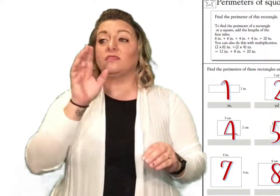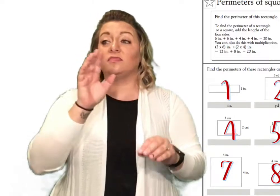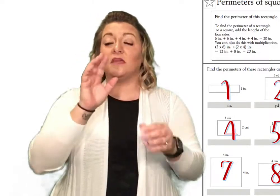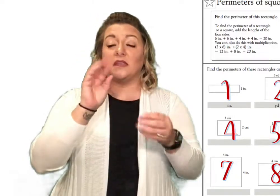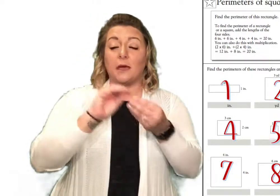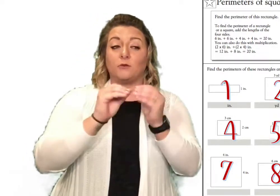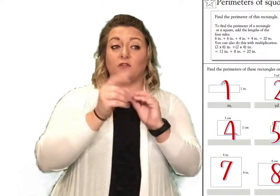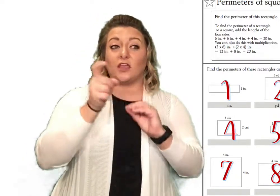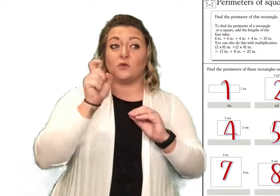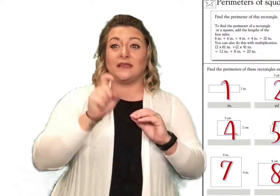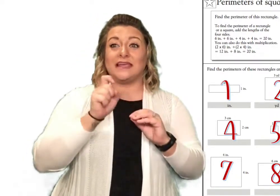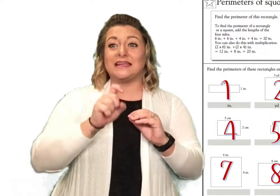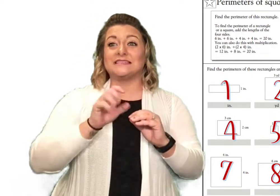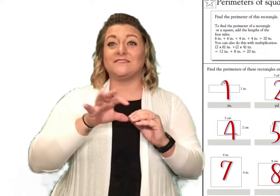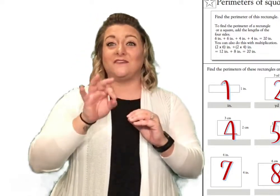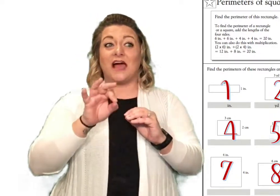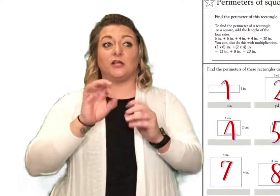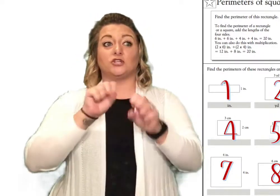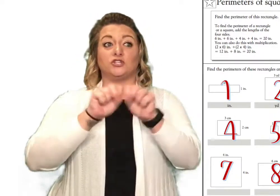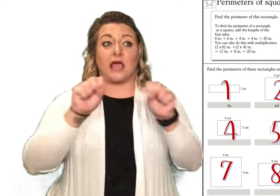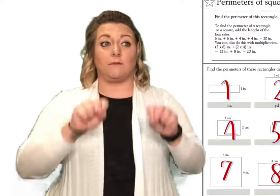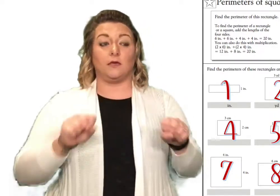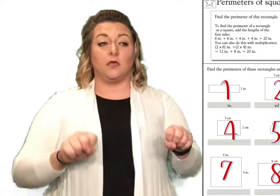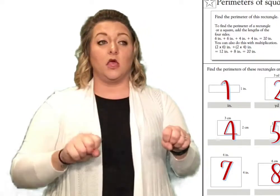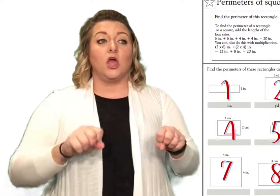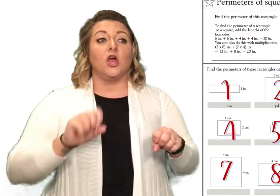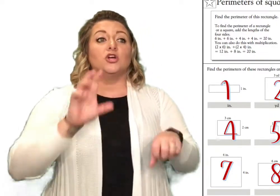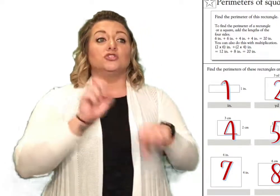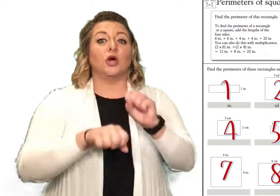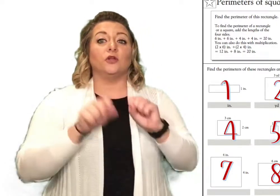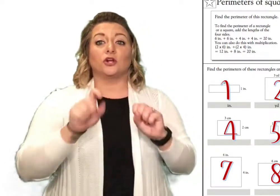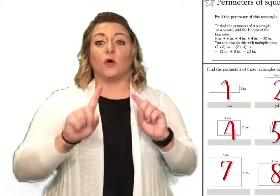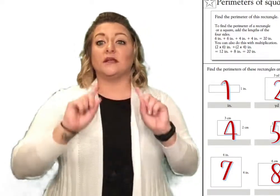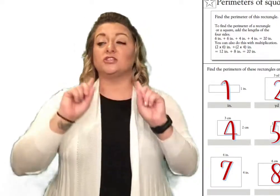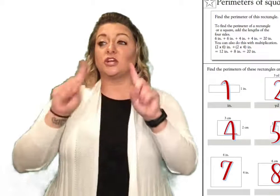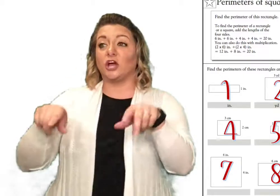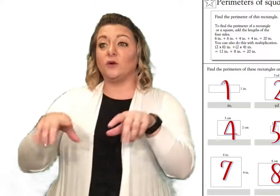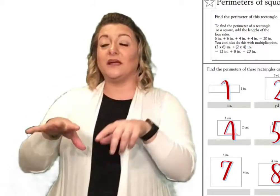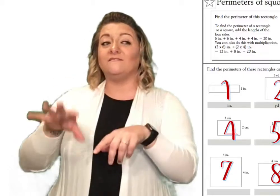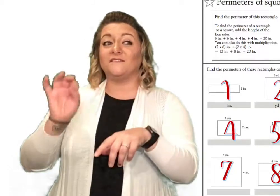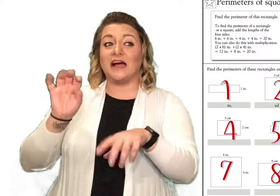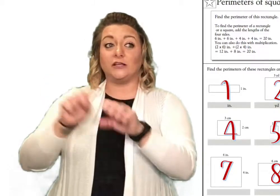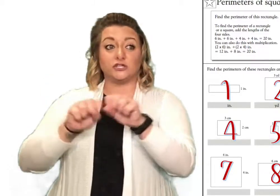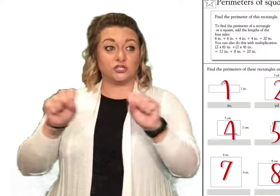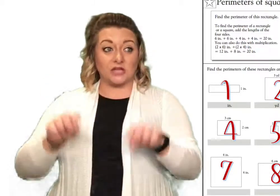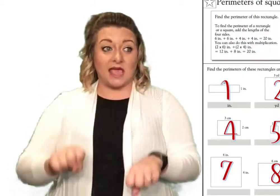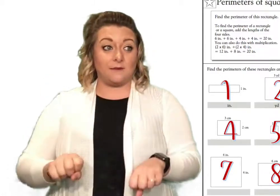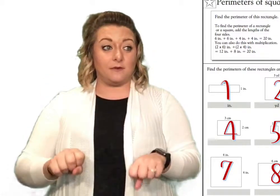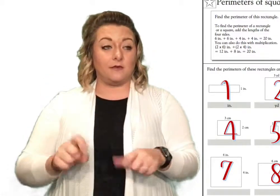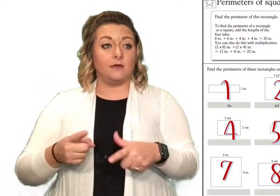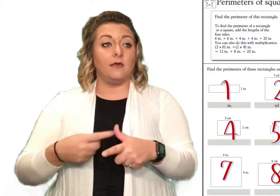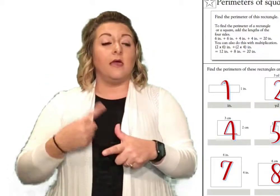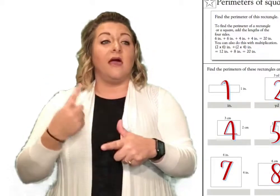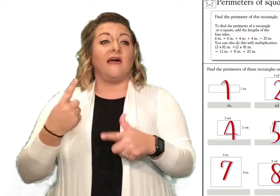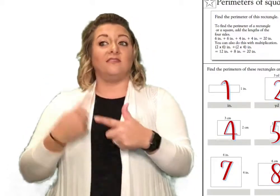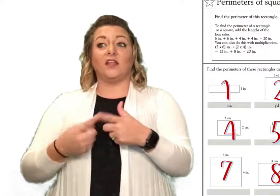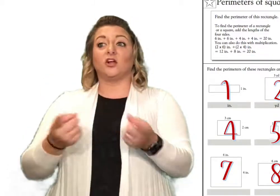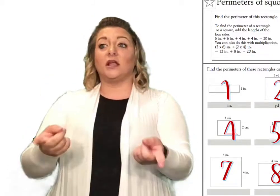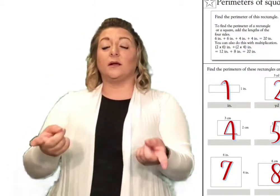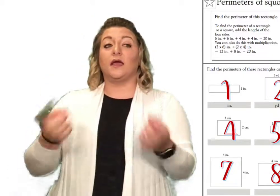the number that you need to find your shape. So you're going to go and find your shape, and then you're going to